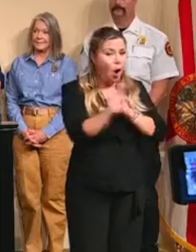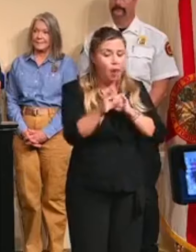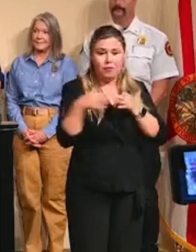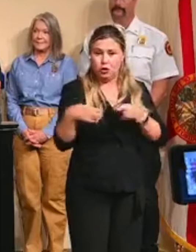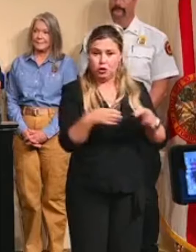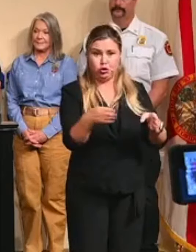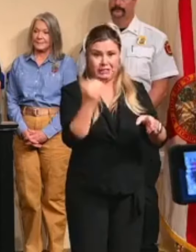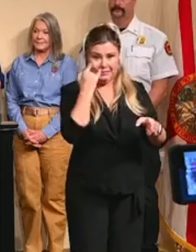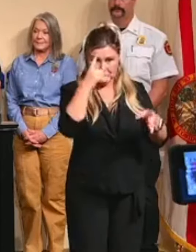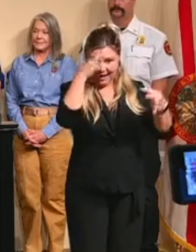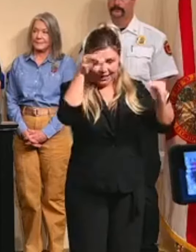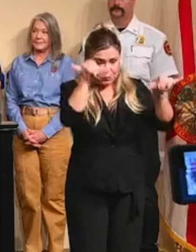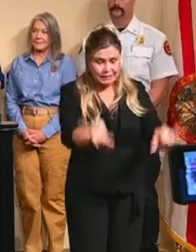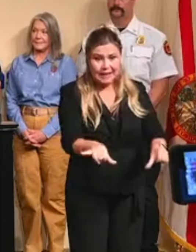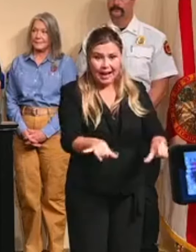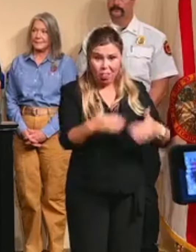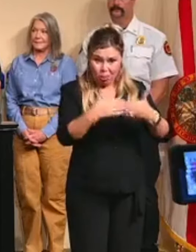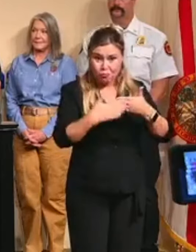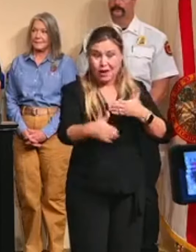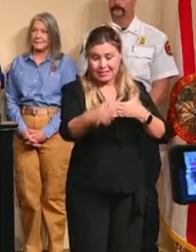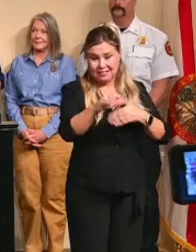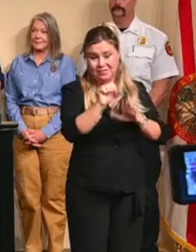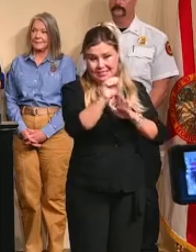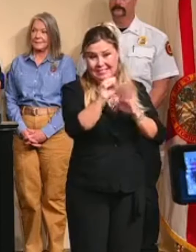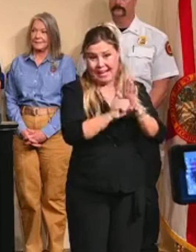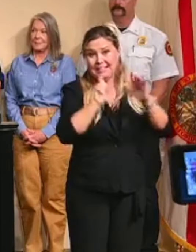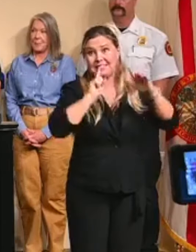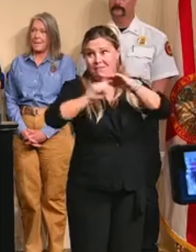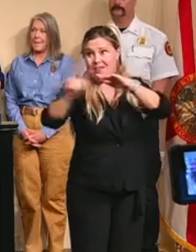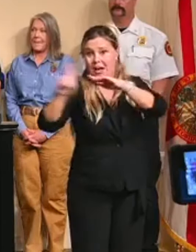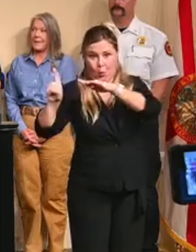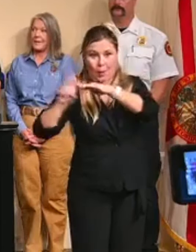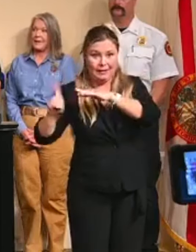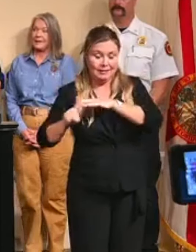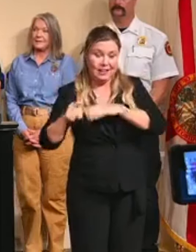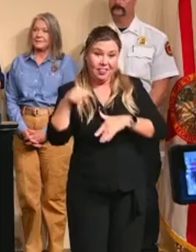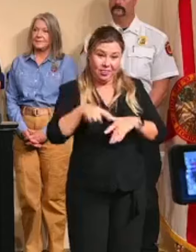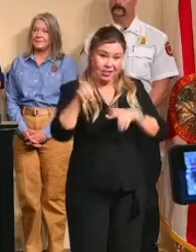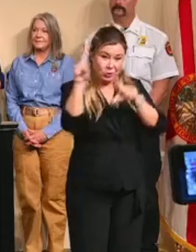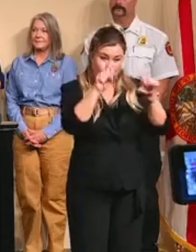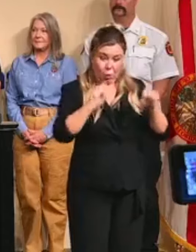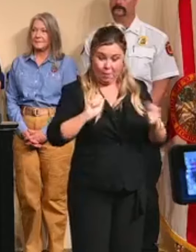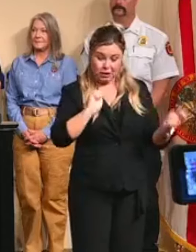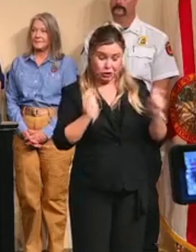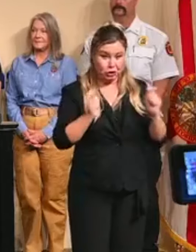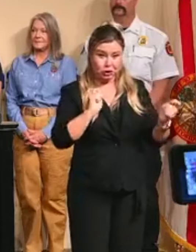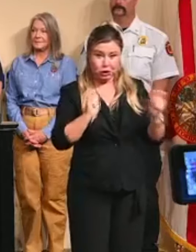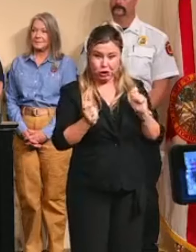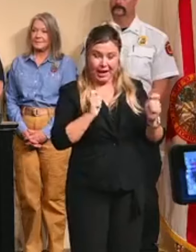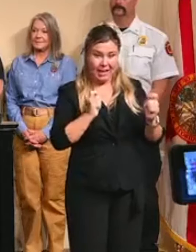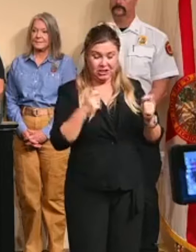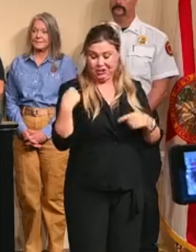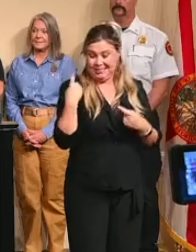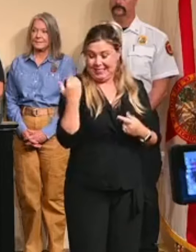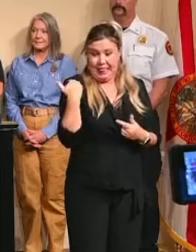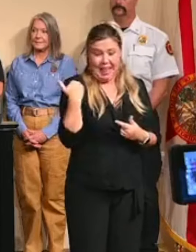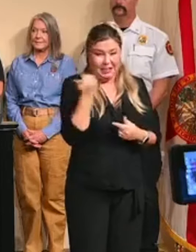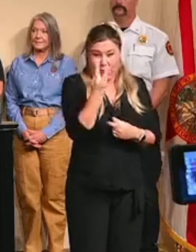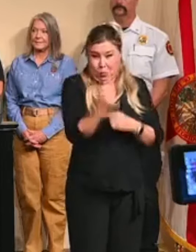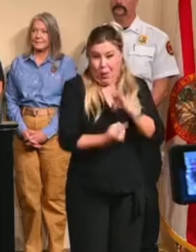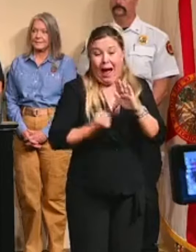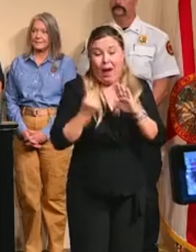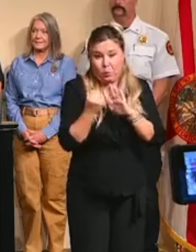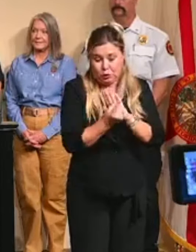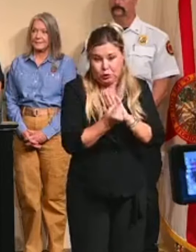to stay, the rest of the state is, of course, evacuating, as you can see today. This storm has changed capabilities just since the last few